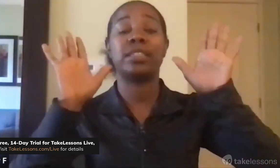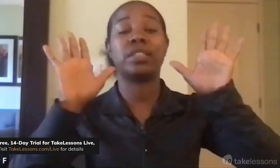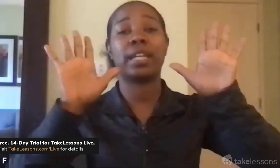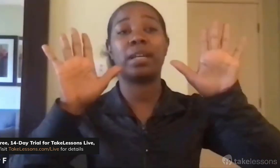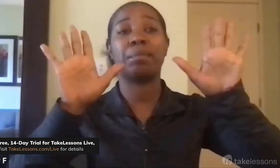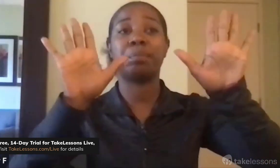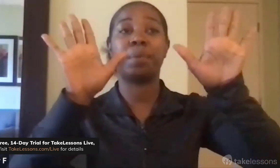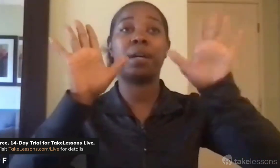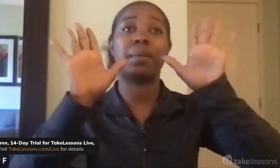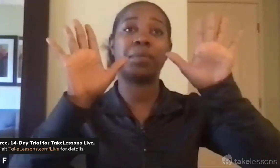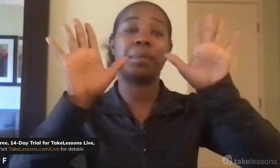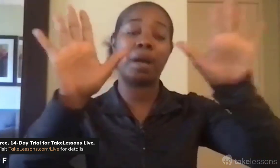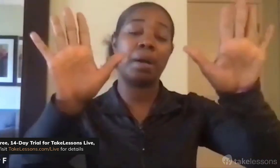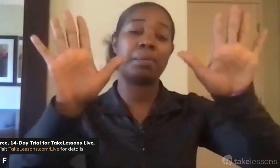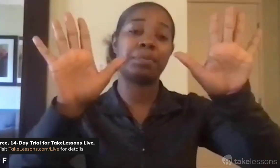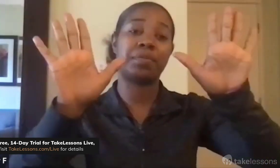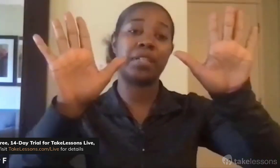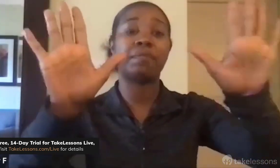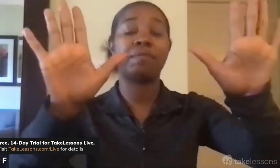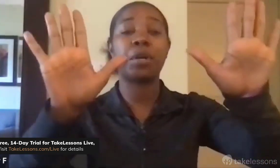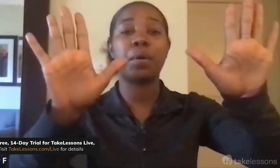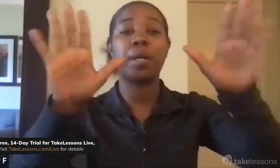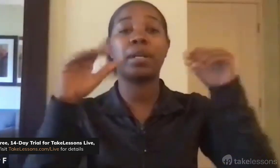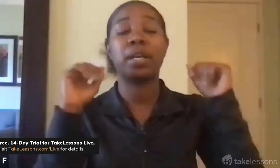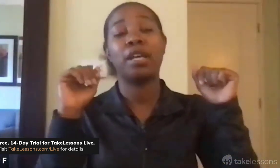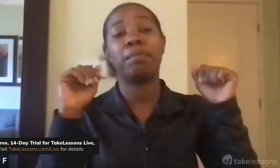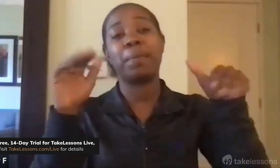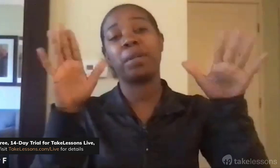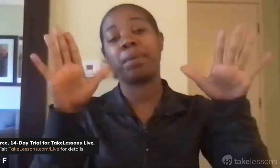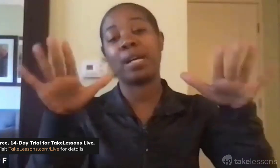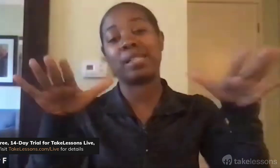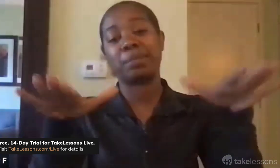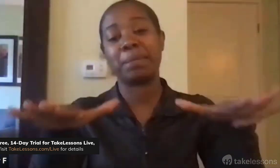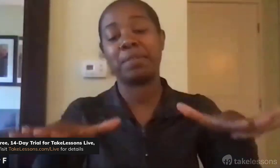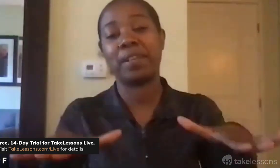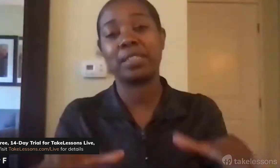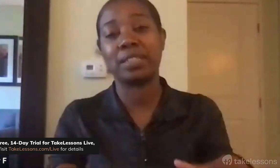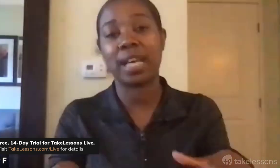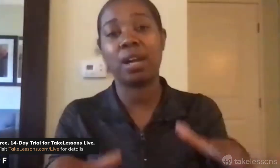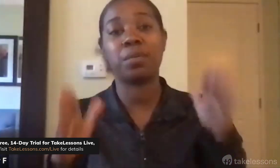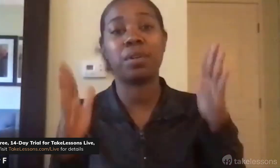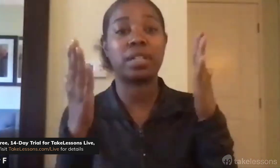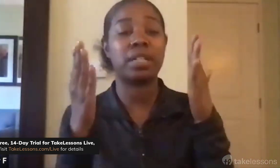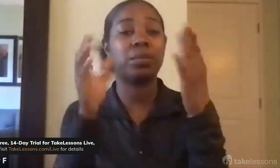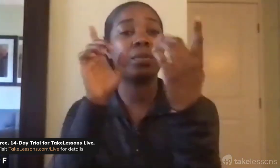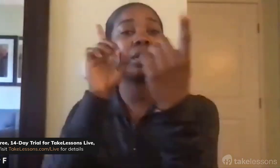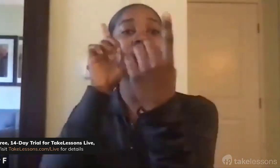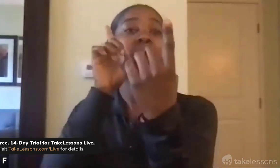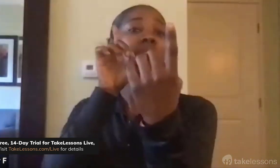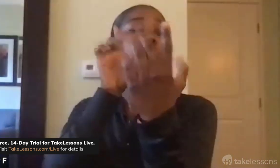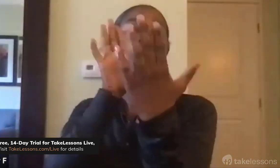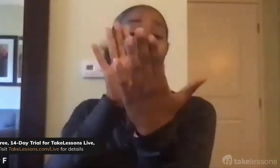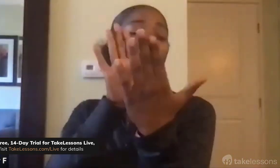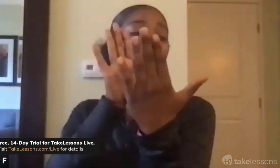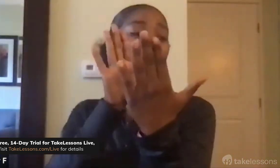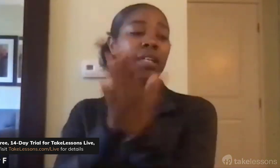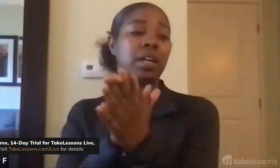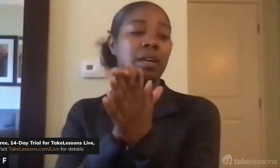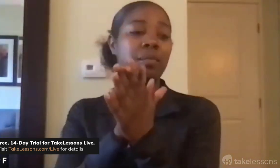your hand, your palms facing forward? Maybe your palms may be facing downward, inward,